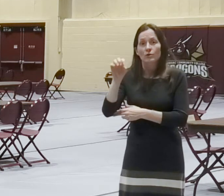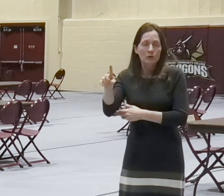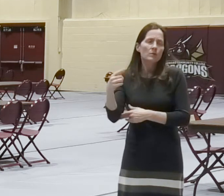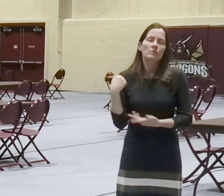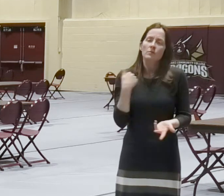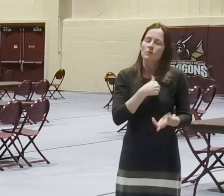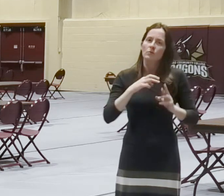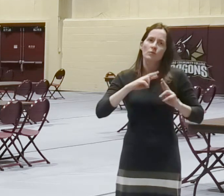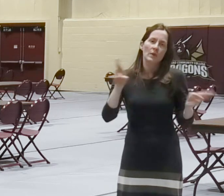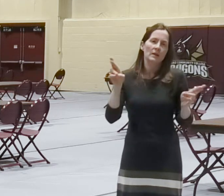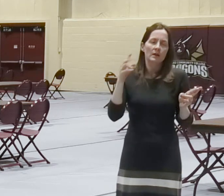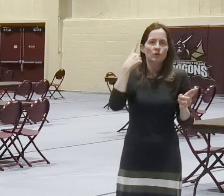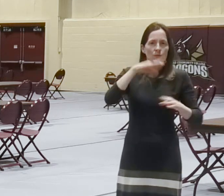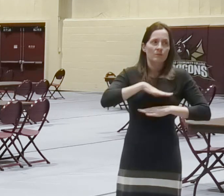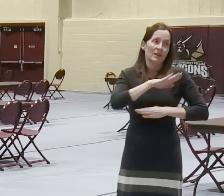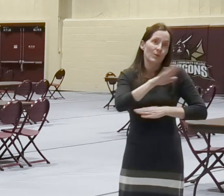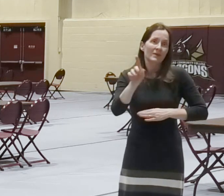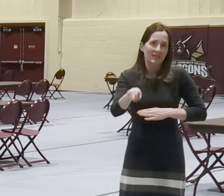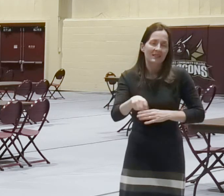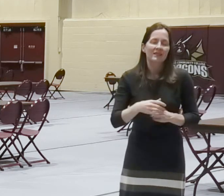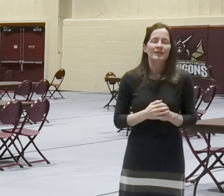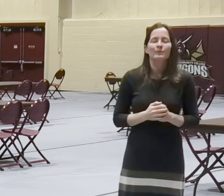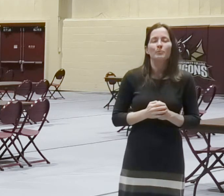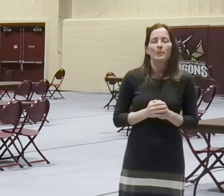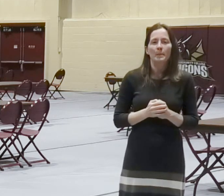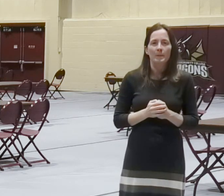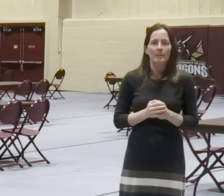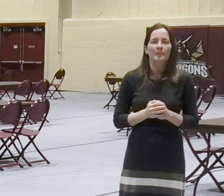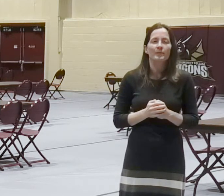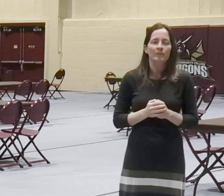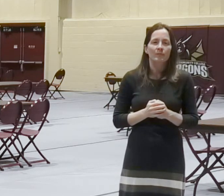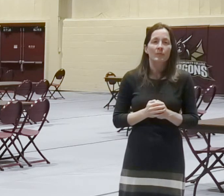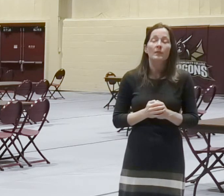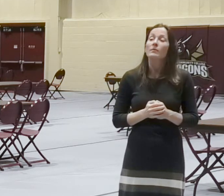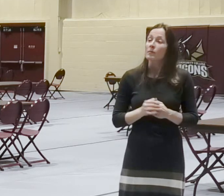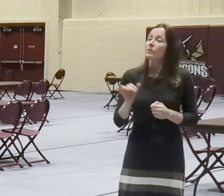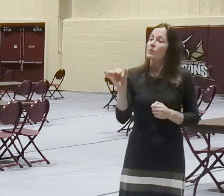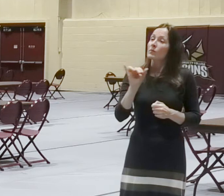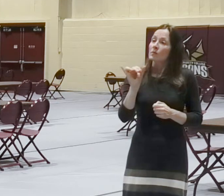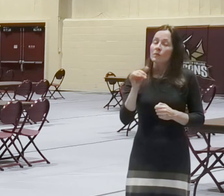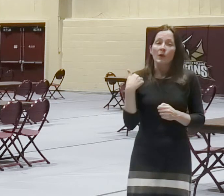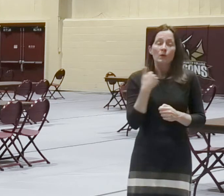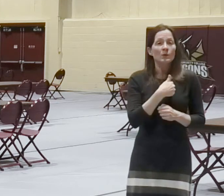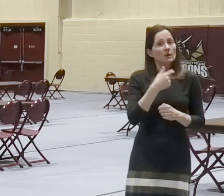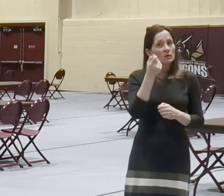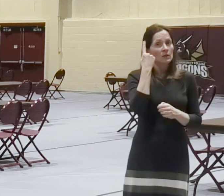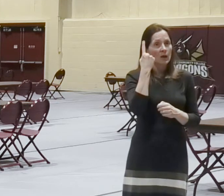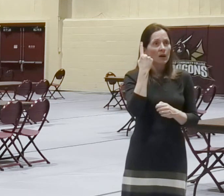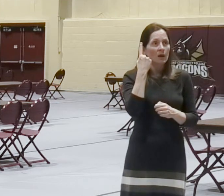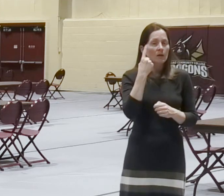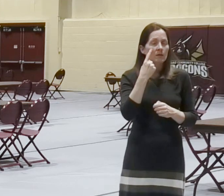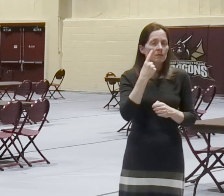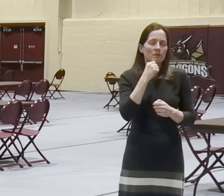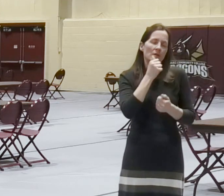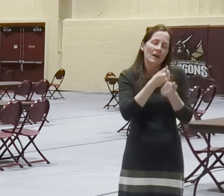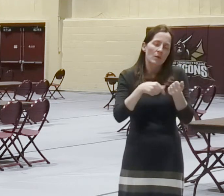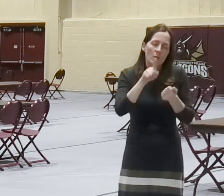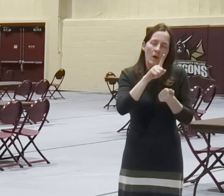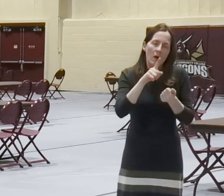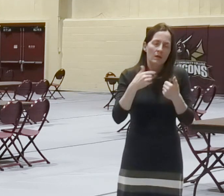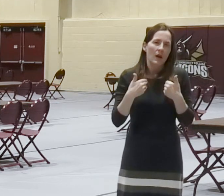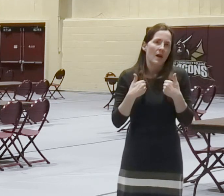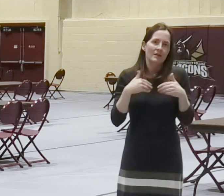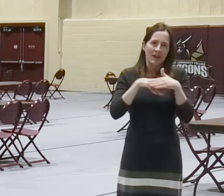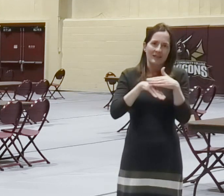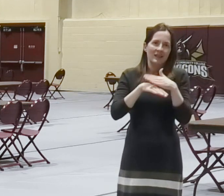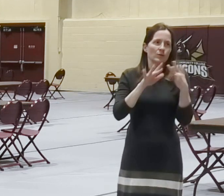needs. We also understand that not everyone has access to the internet,